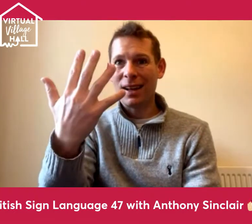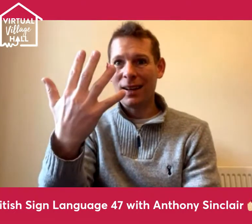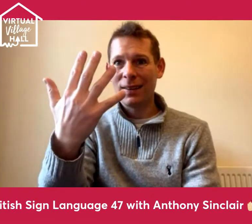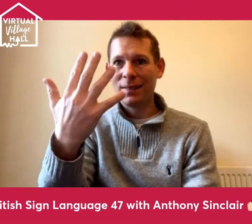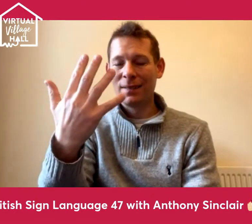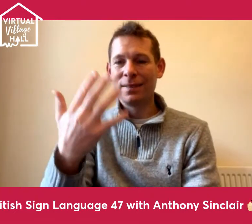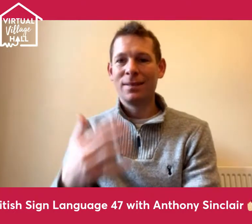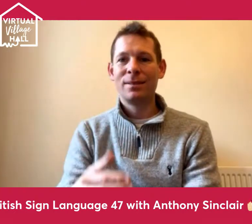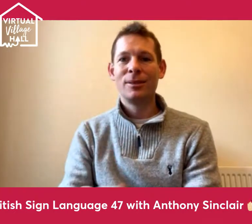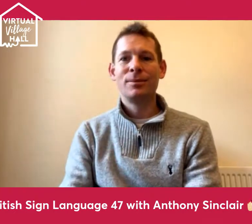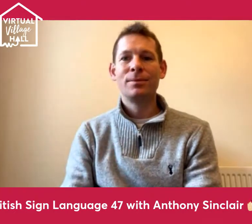Number five.